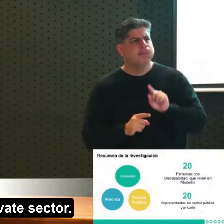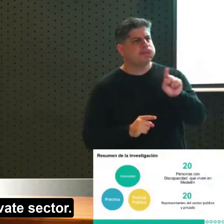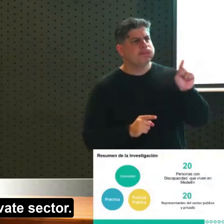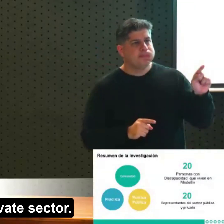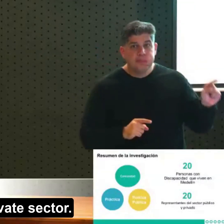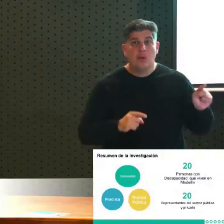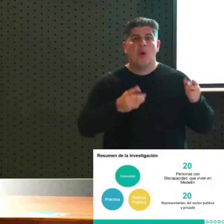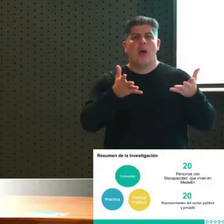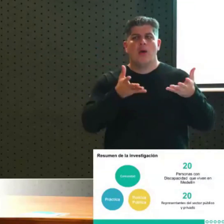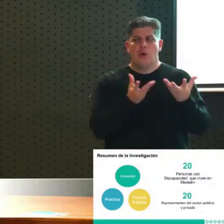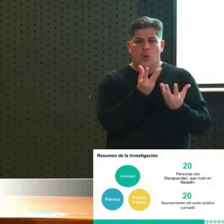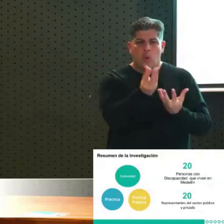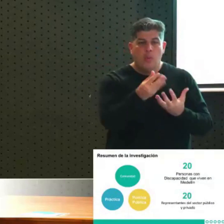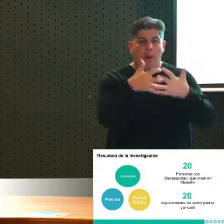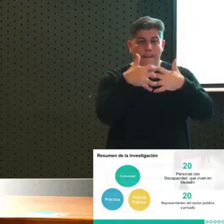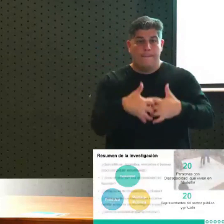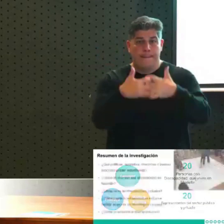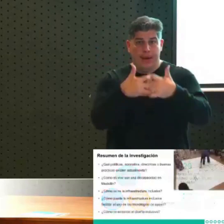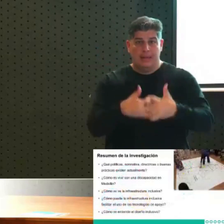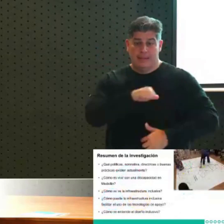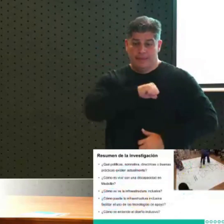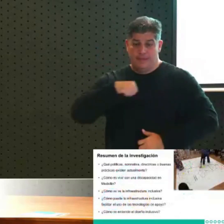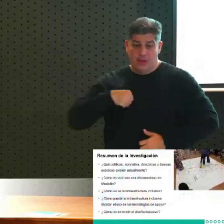and private sector.